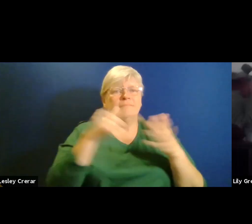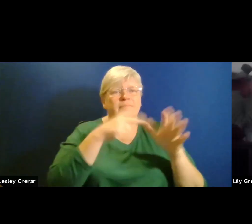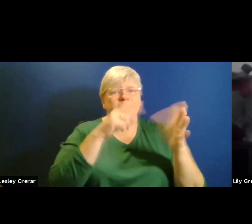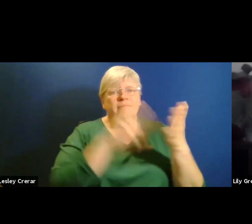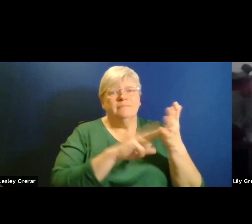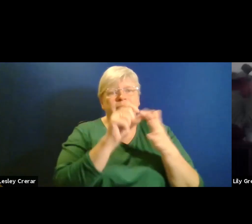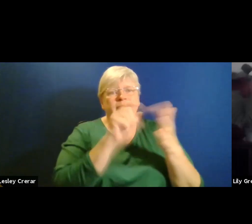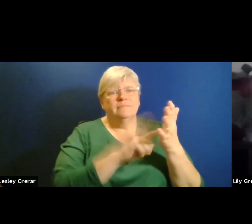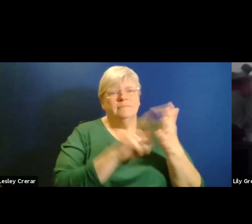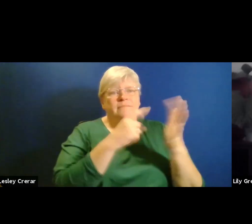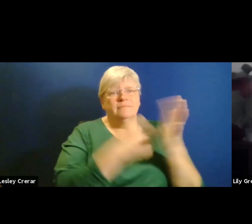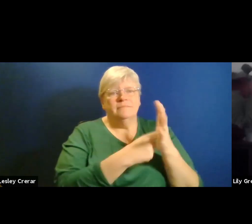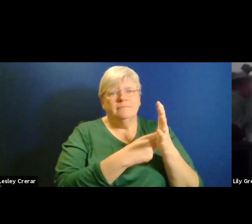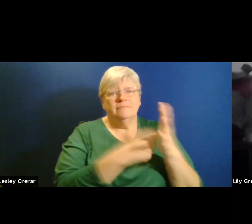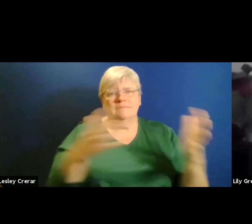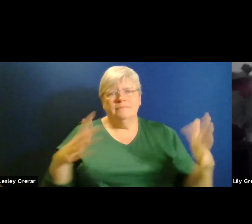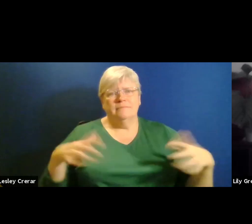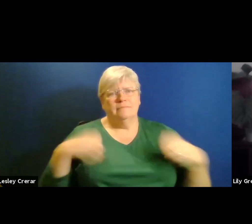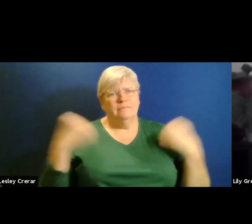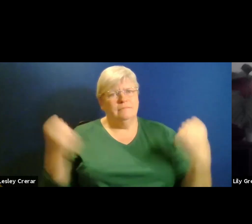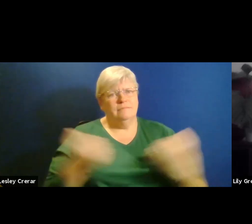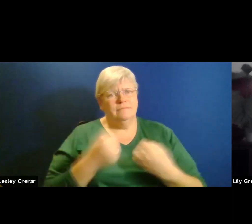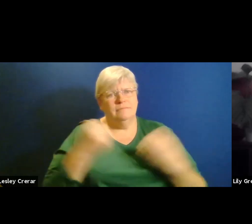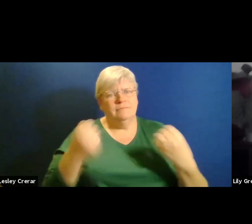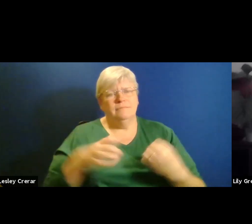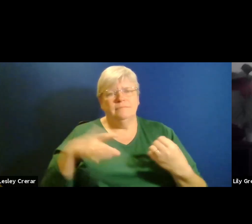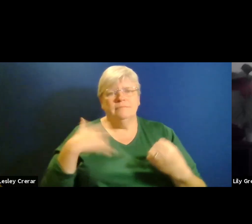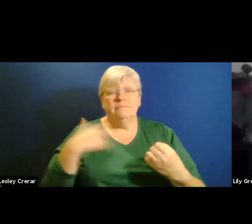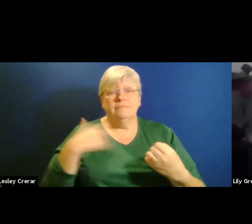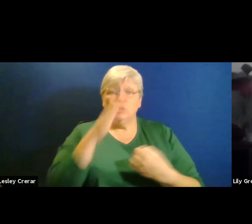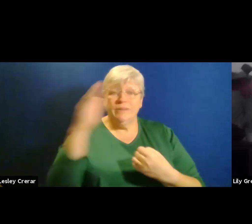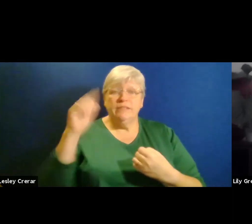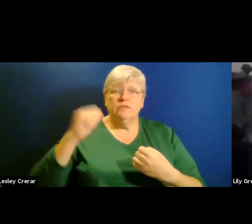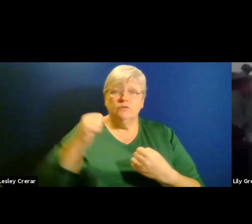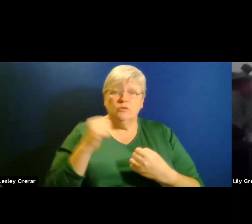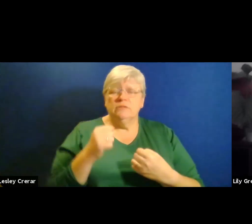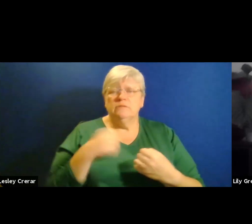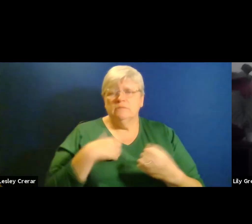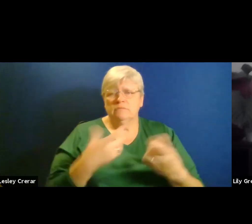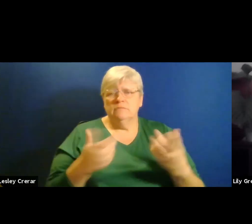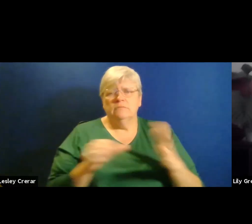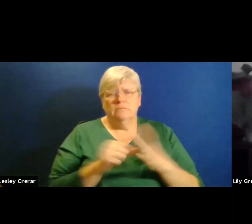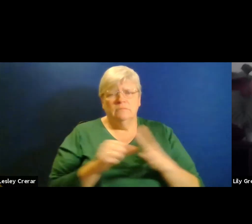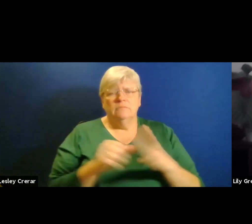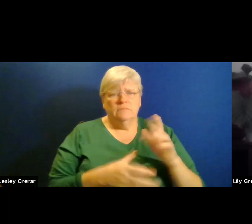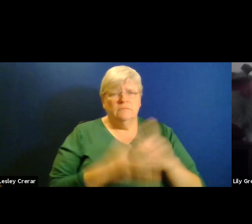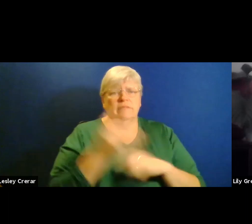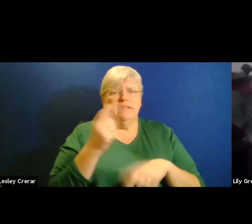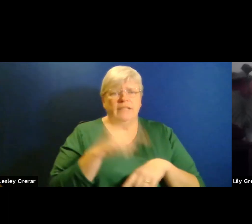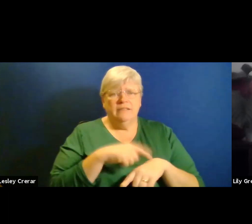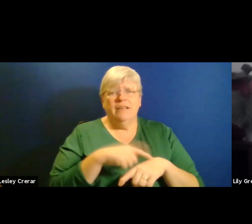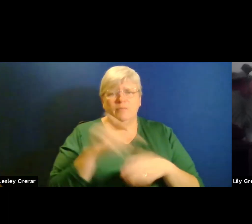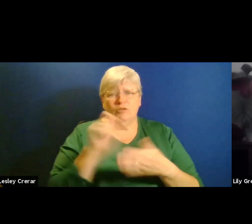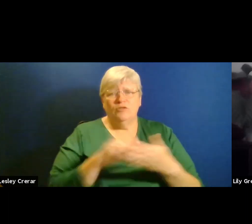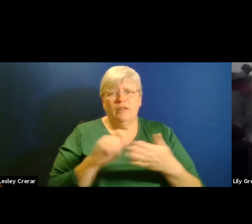E.E. Chandler lives a busy life in the northeast of Scotland. She finds it hard to find time to write, but knows that she